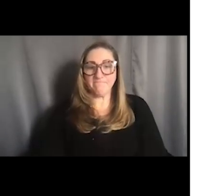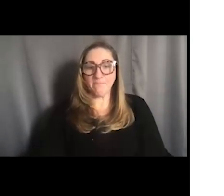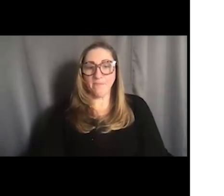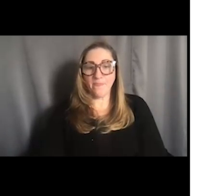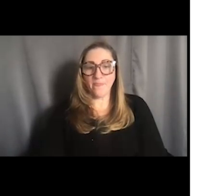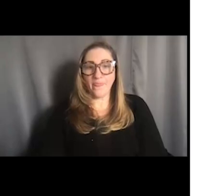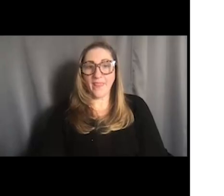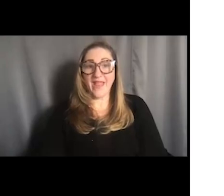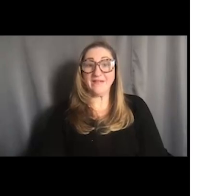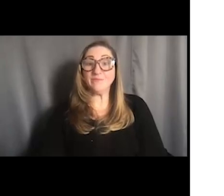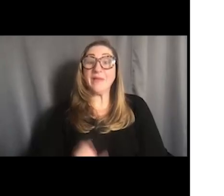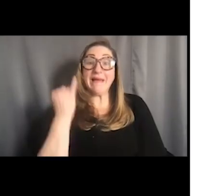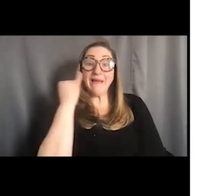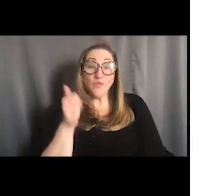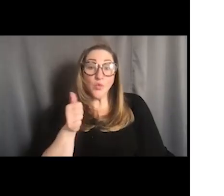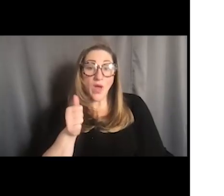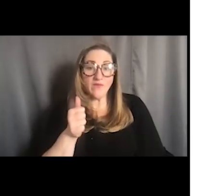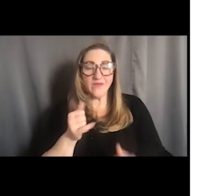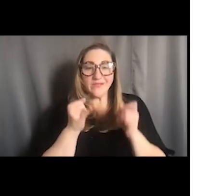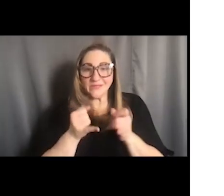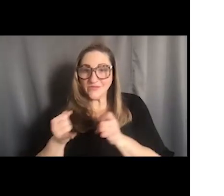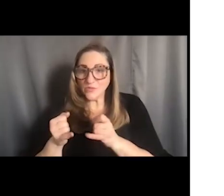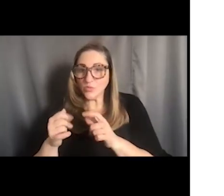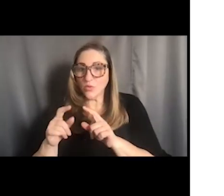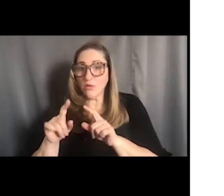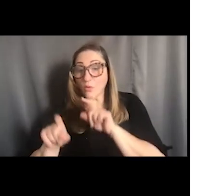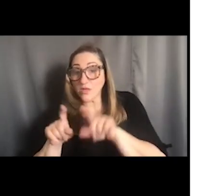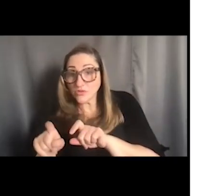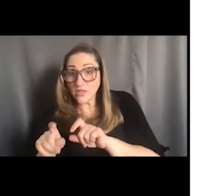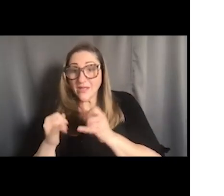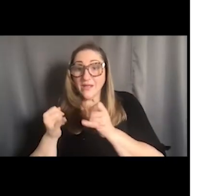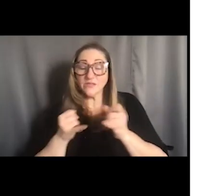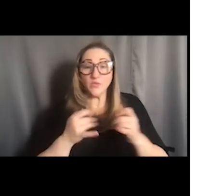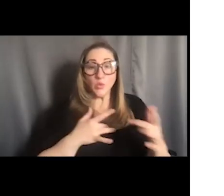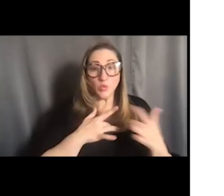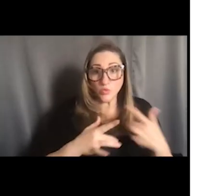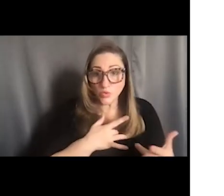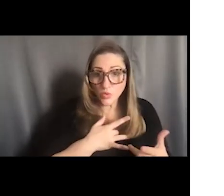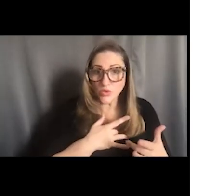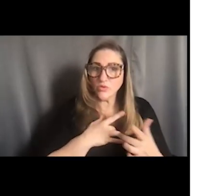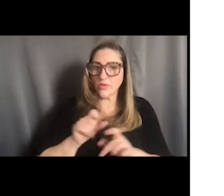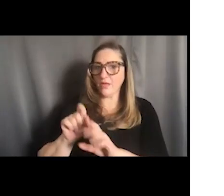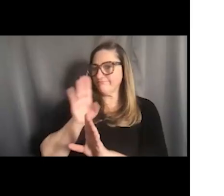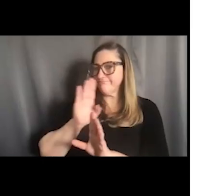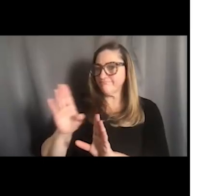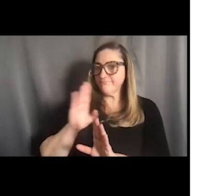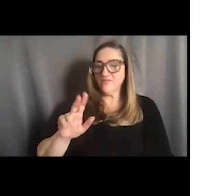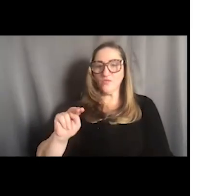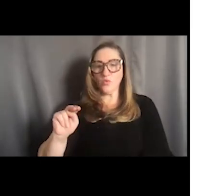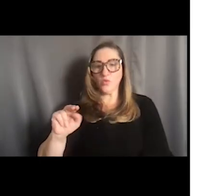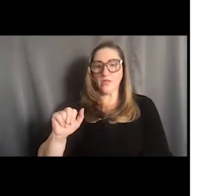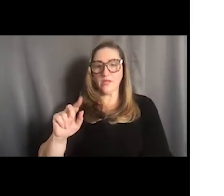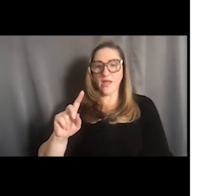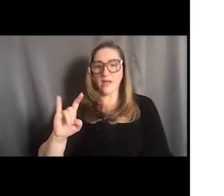if you have like an individual question or concern, you can send a direct message to Nadia on chat, who is our wonderful programs